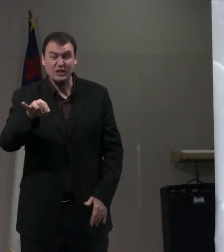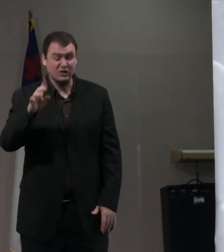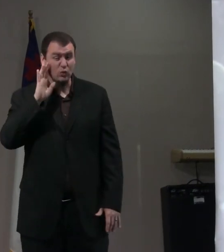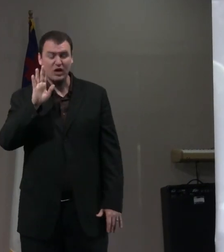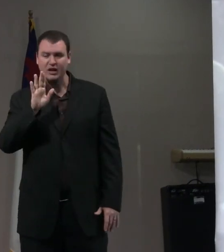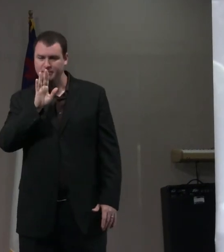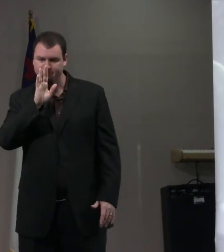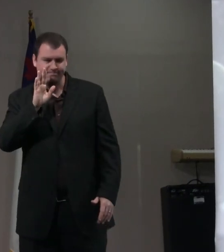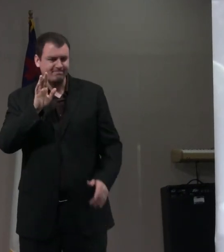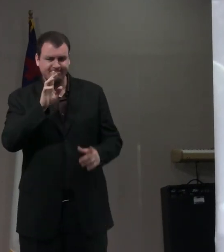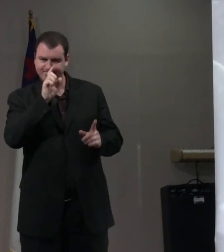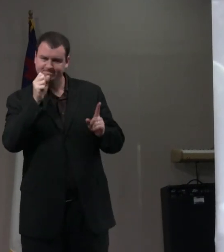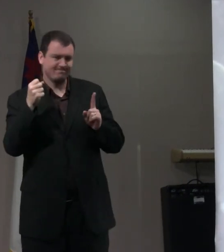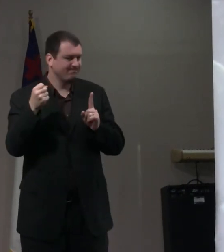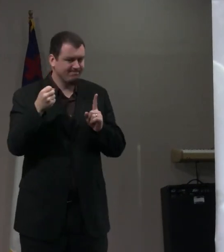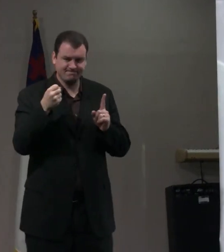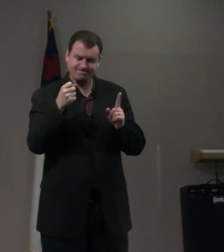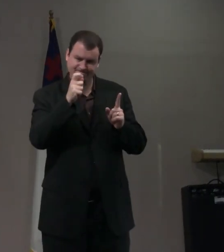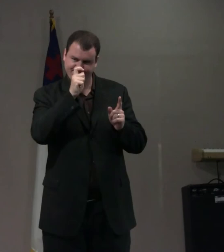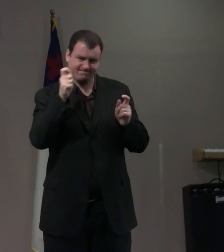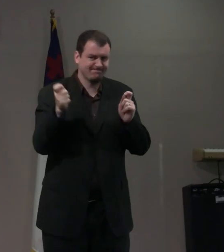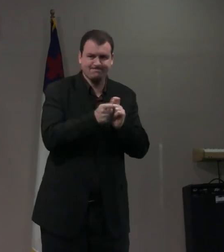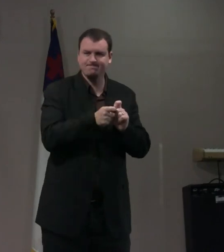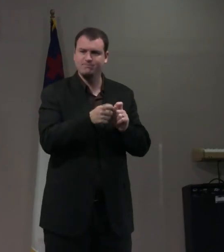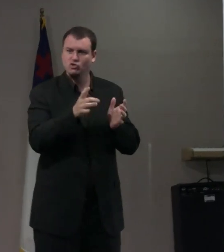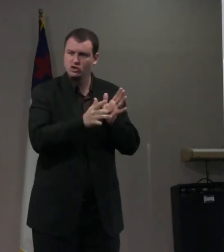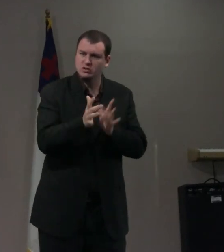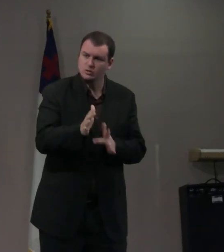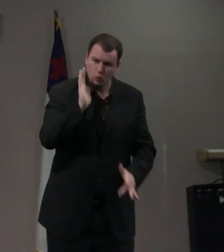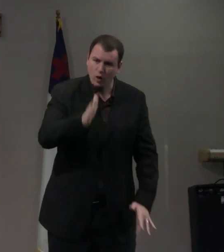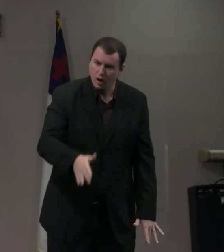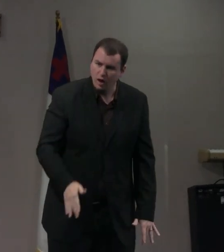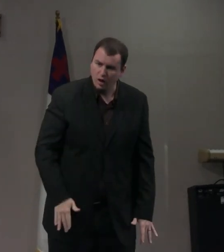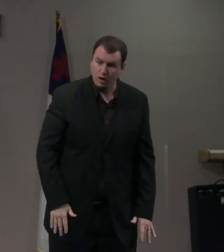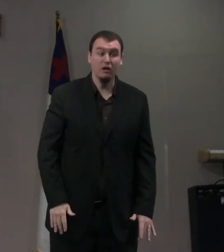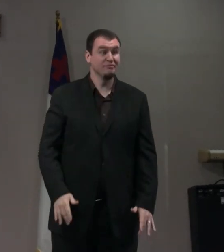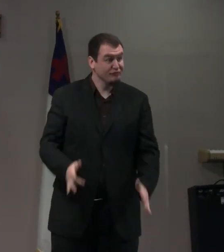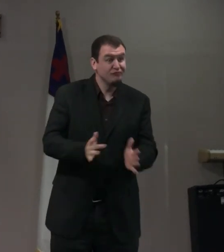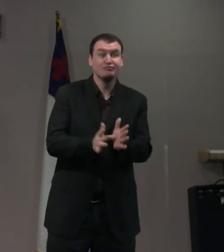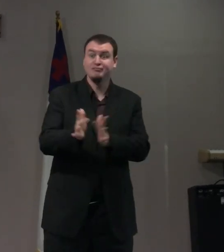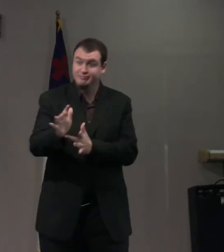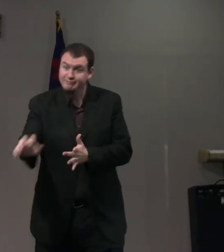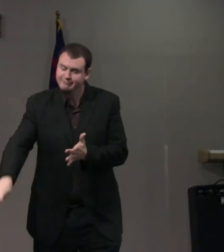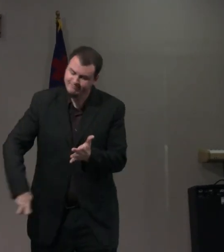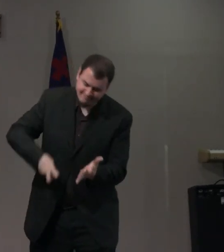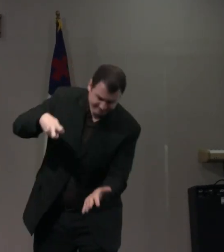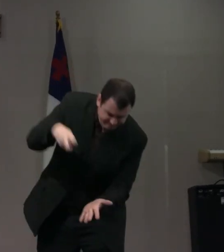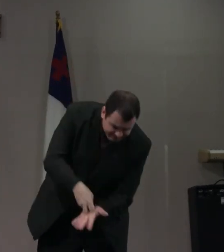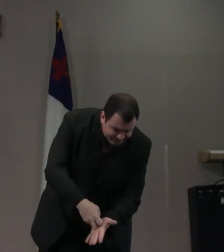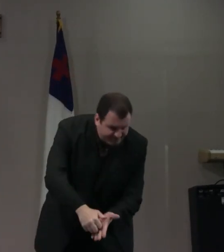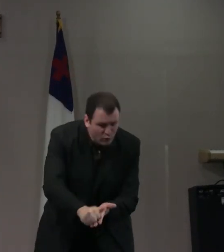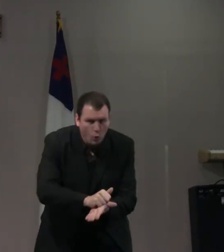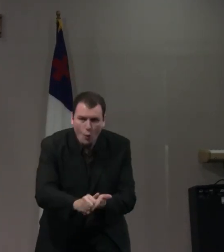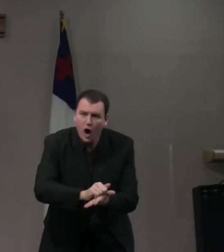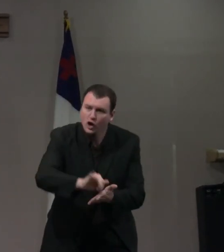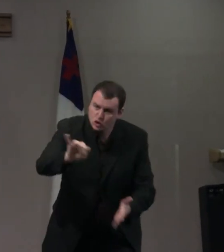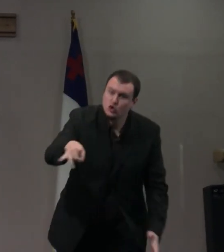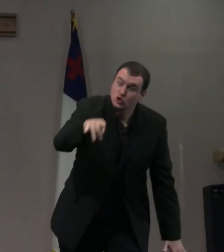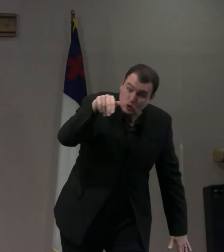the one who after this time would betray him. He knelt and